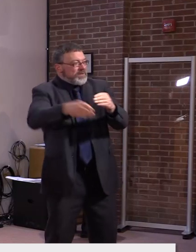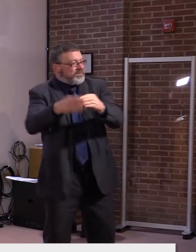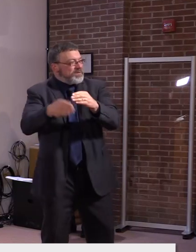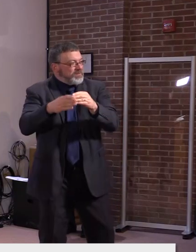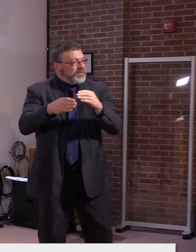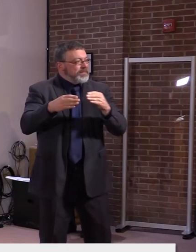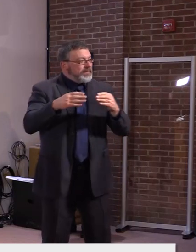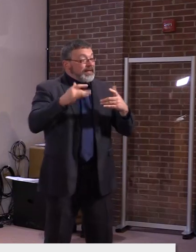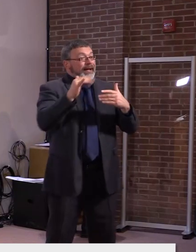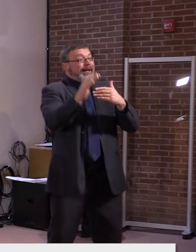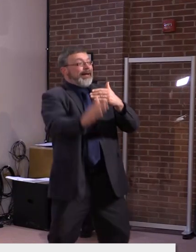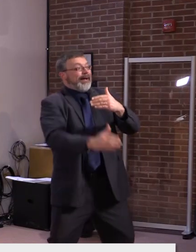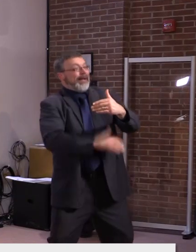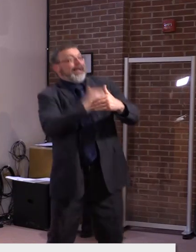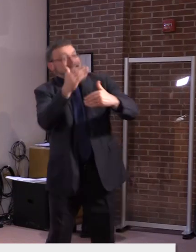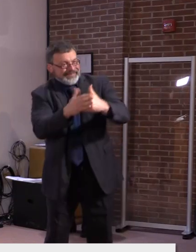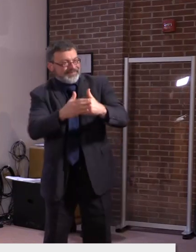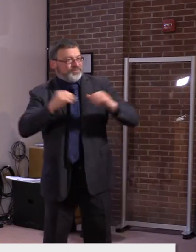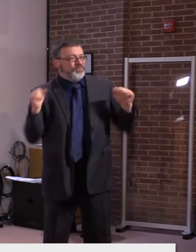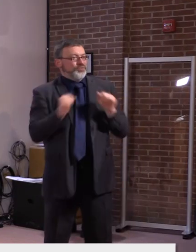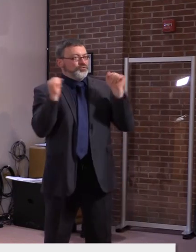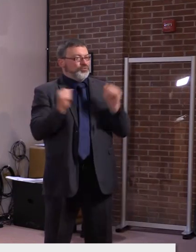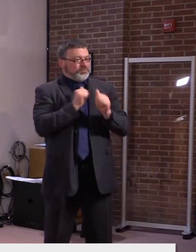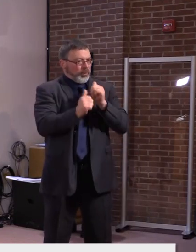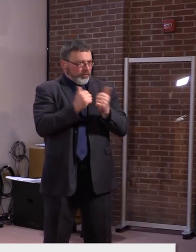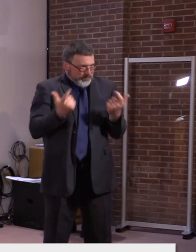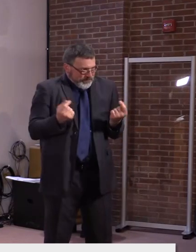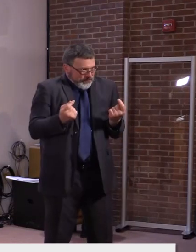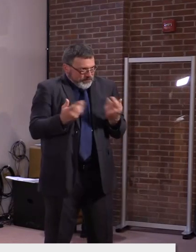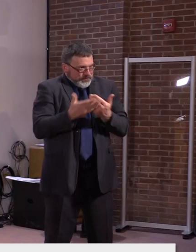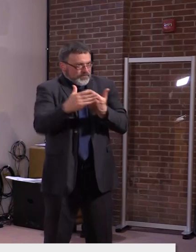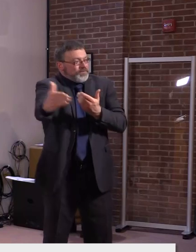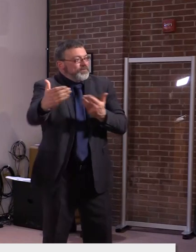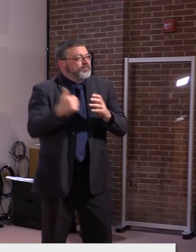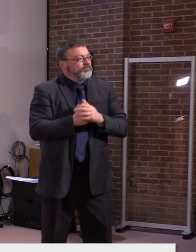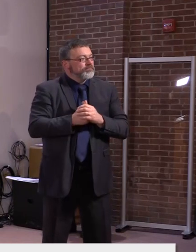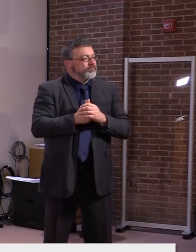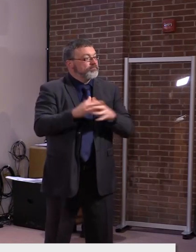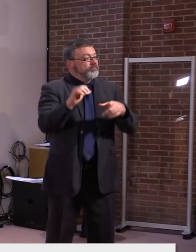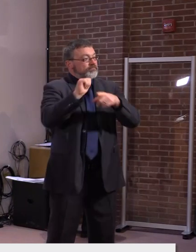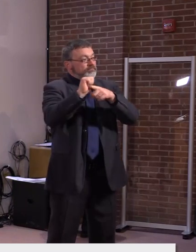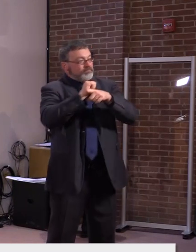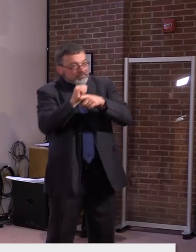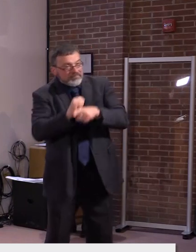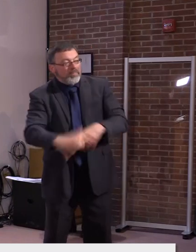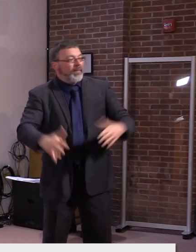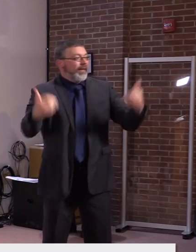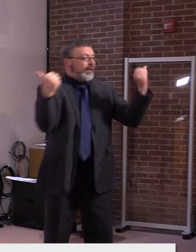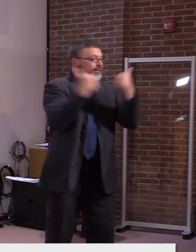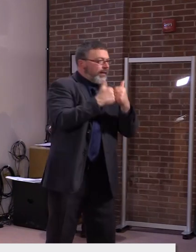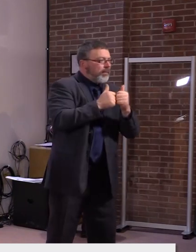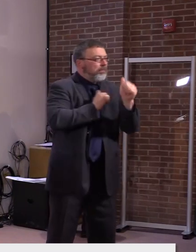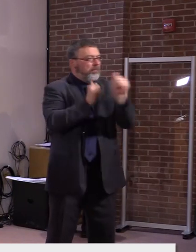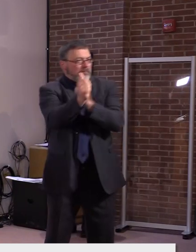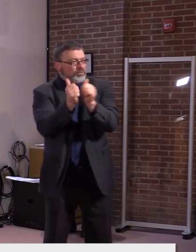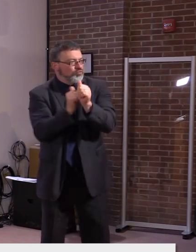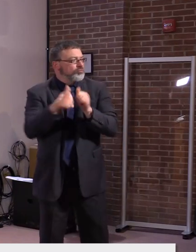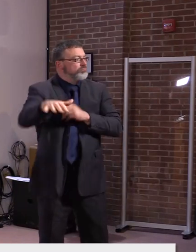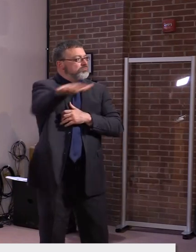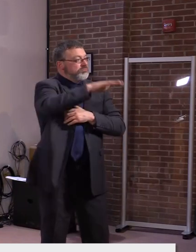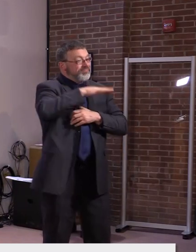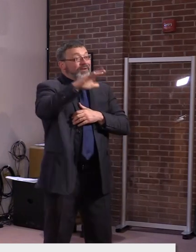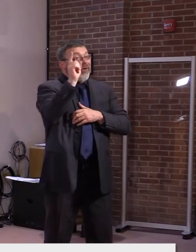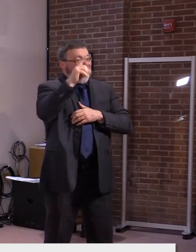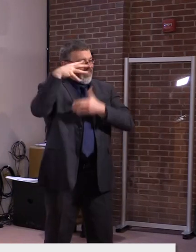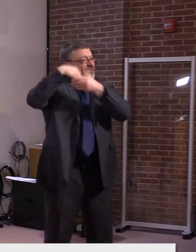shift to winter sports. And while the practices, games, and meets associated with school-based fall sports largely took place outside,